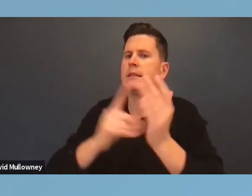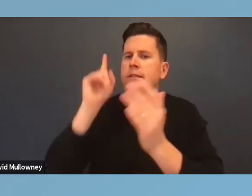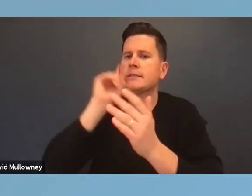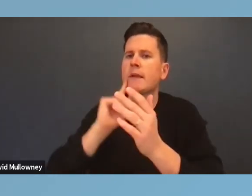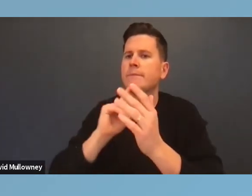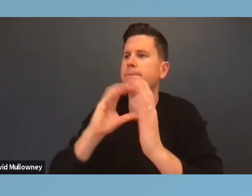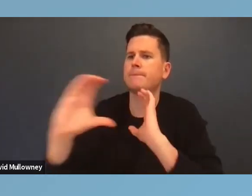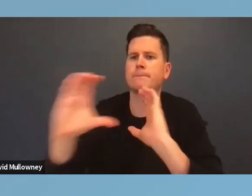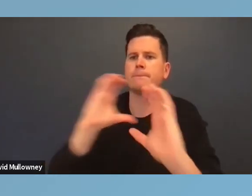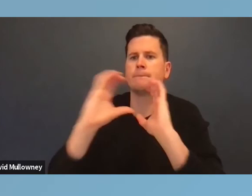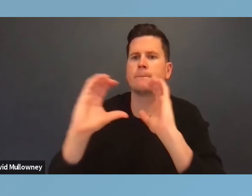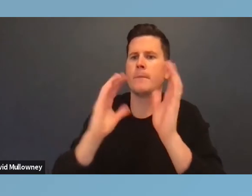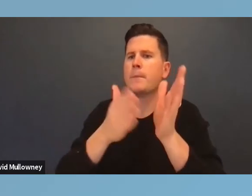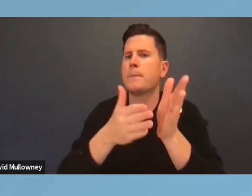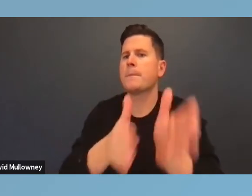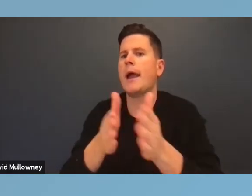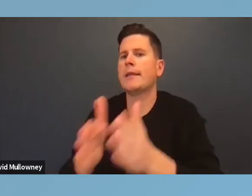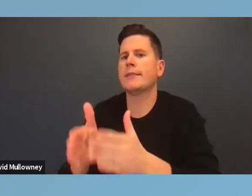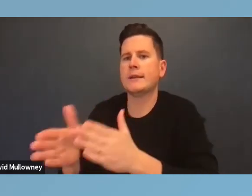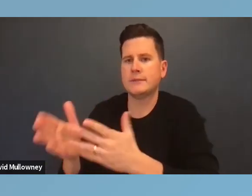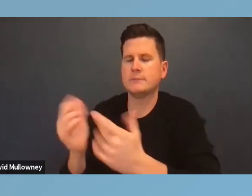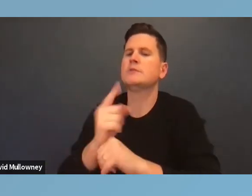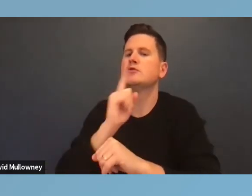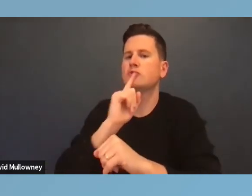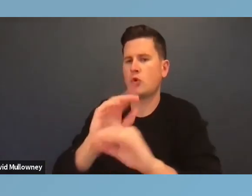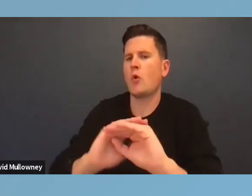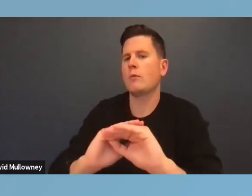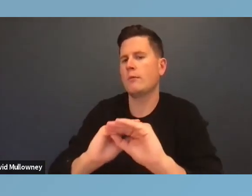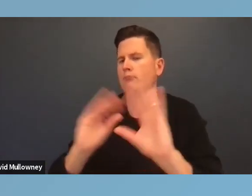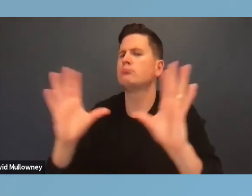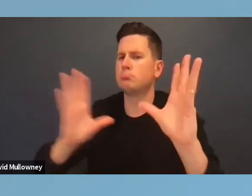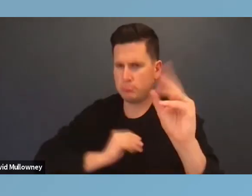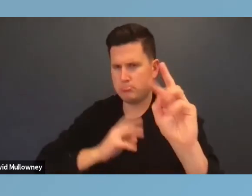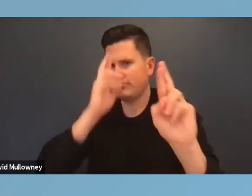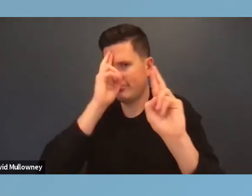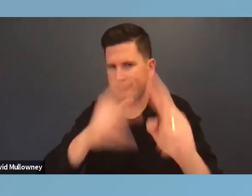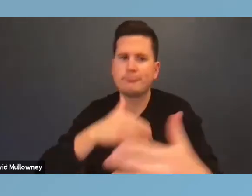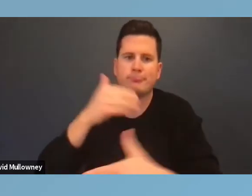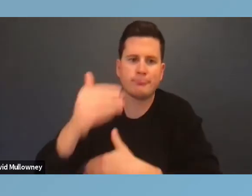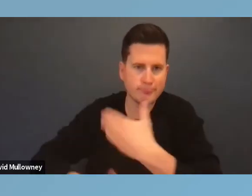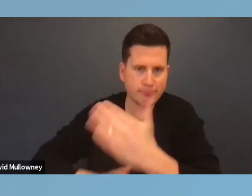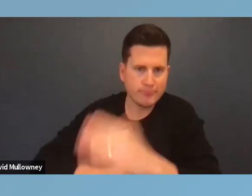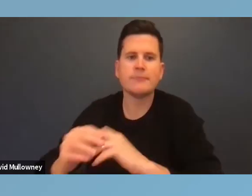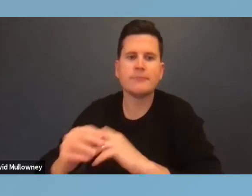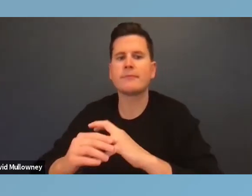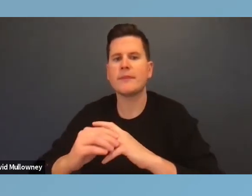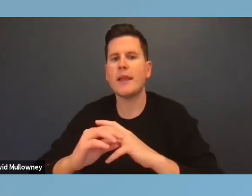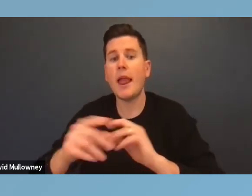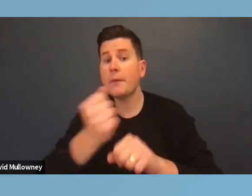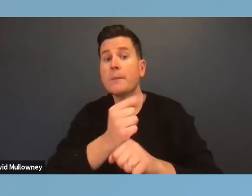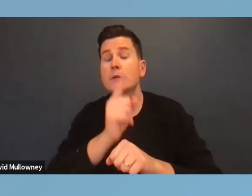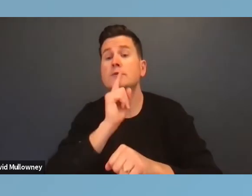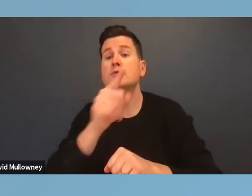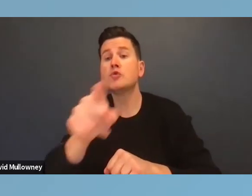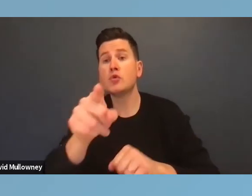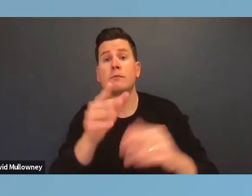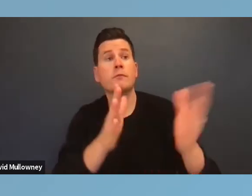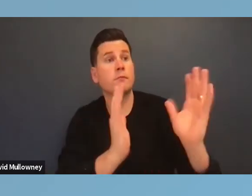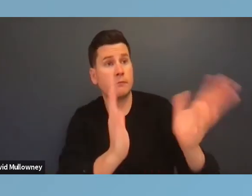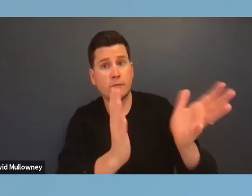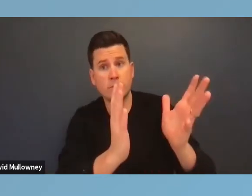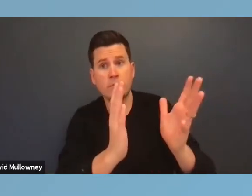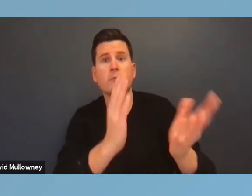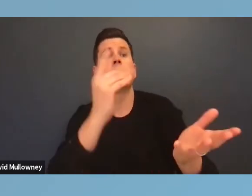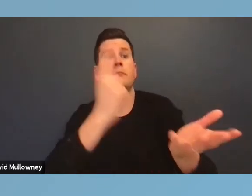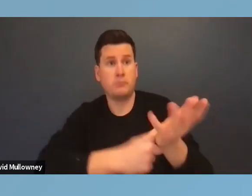Also, be open to people with different communication methods. Please respect what everyone